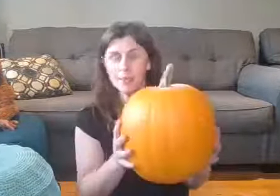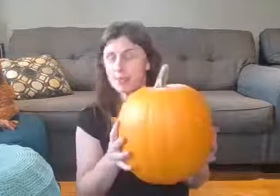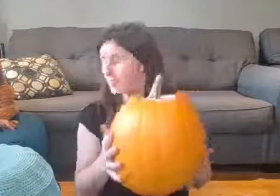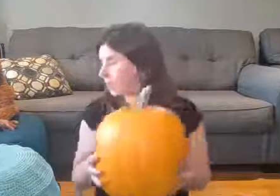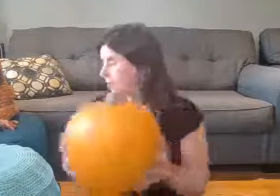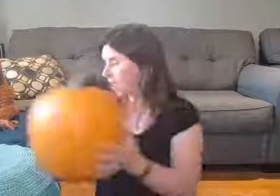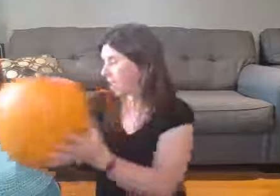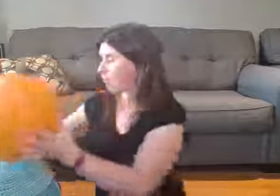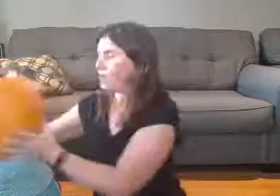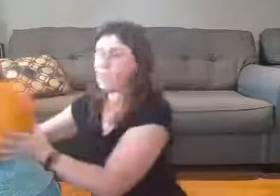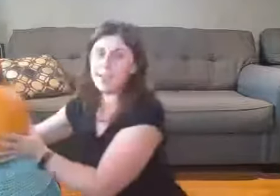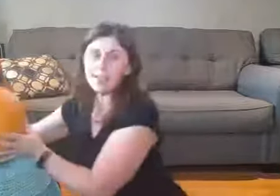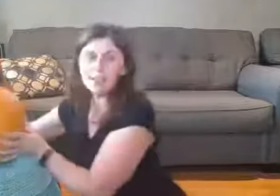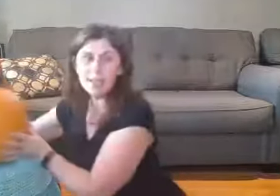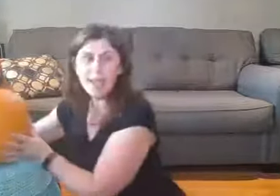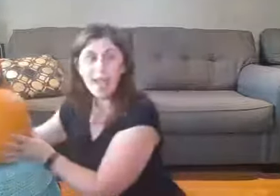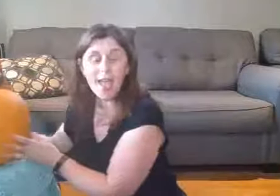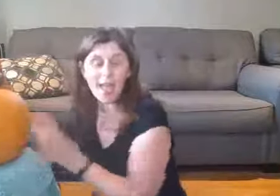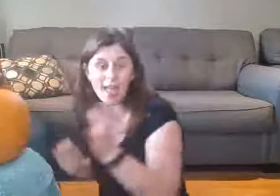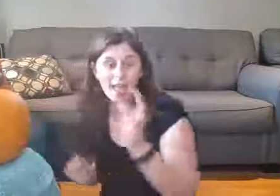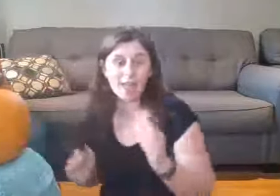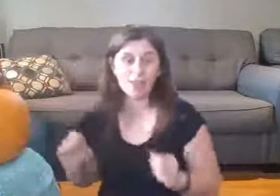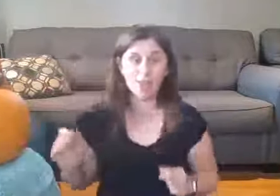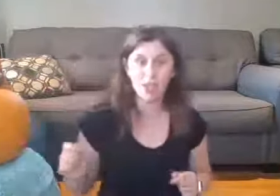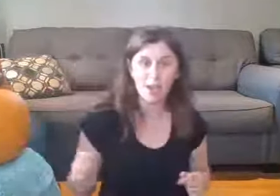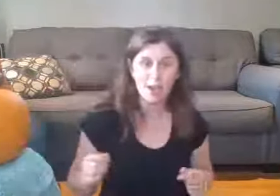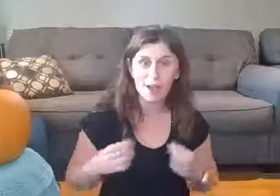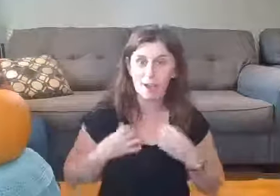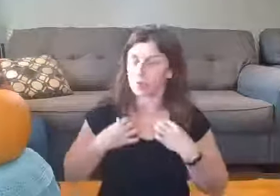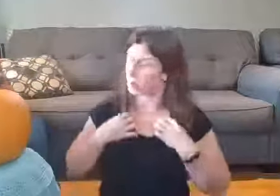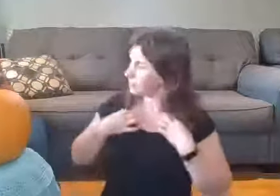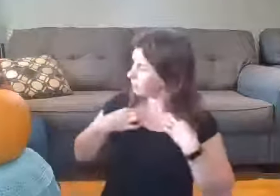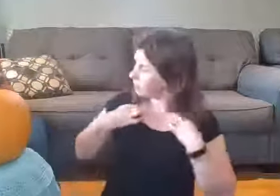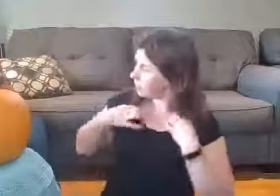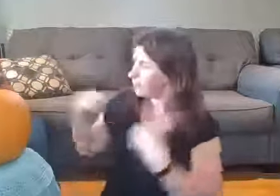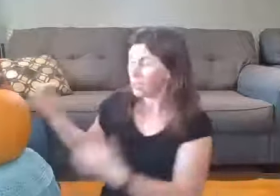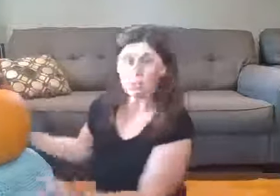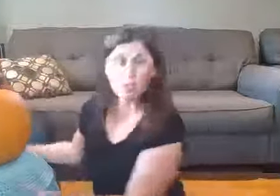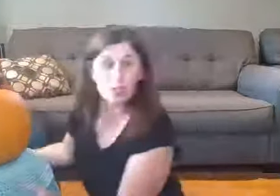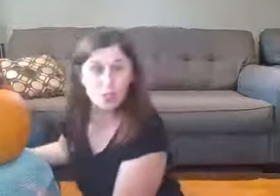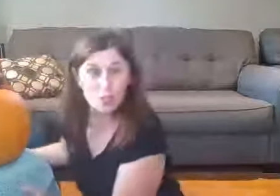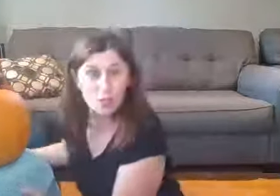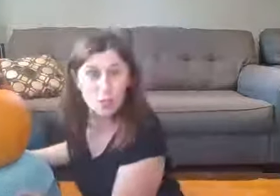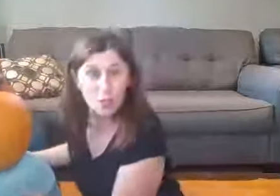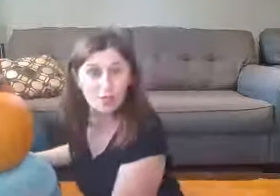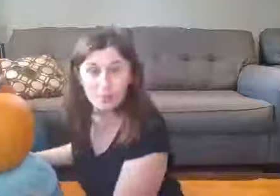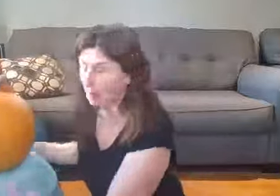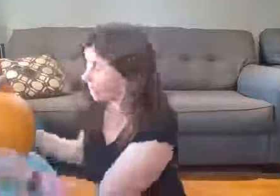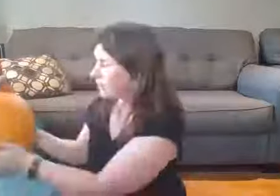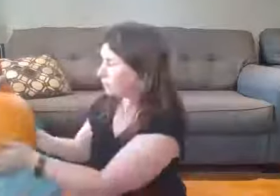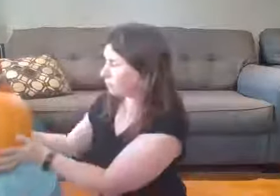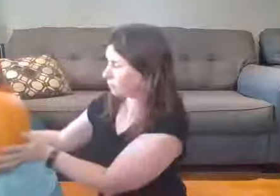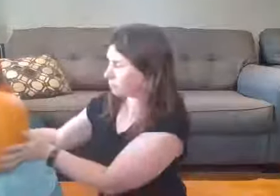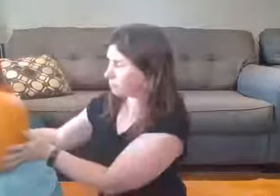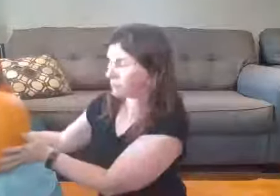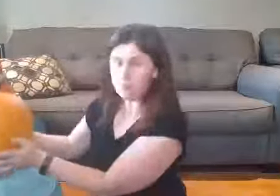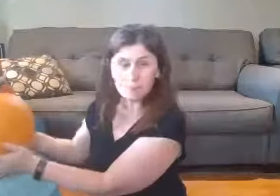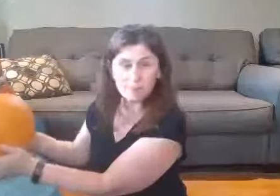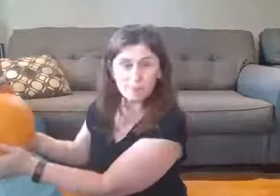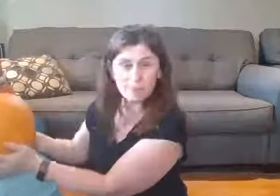pumpkins out, and we dance and shout. Do you know where this pumpkin came from?